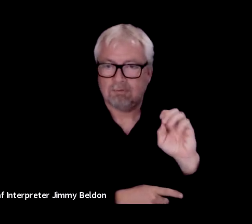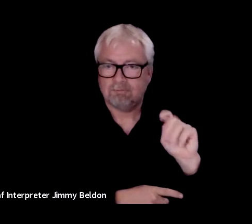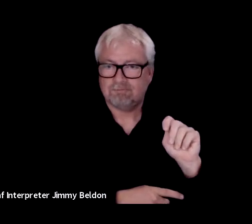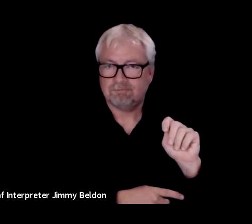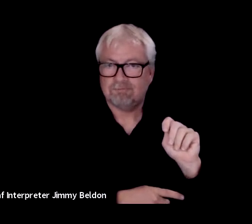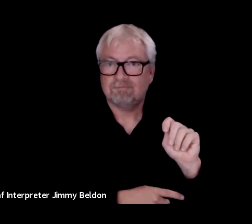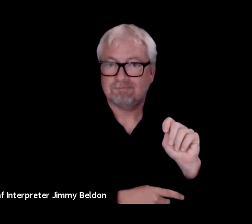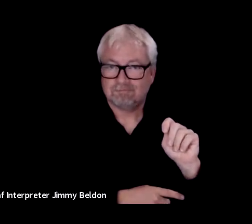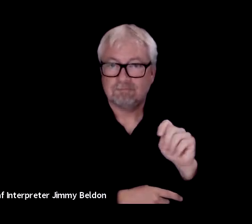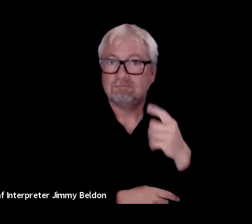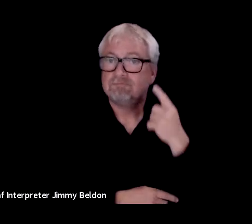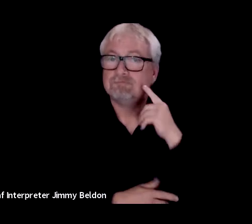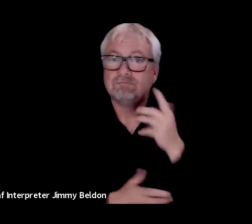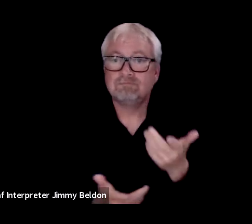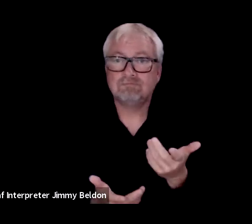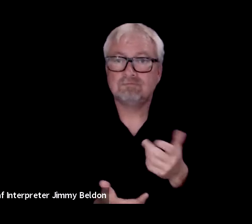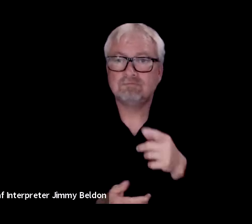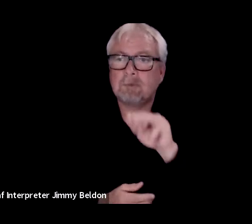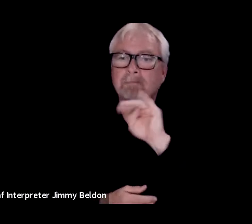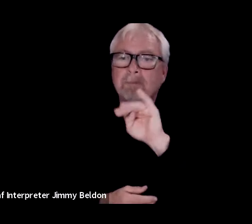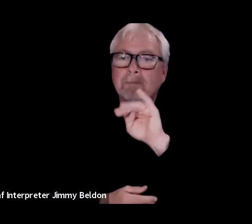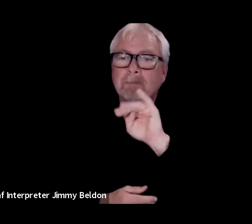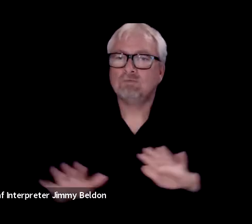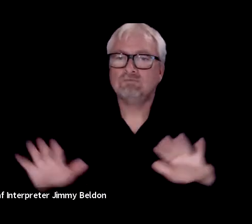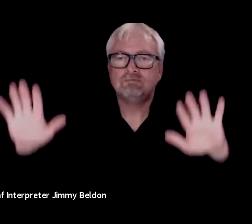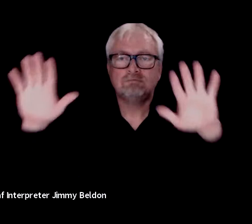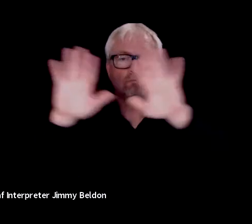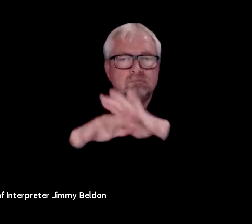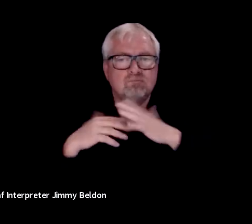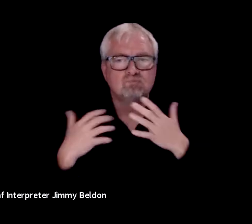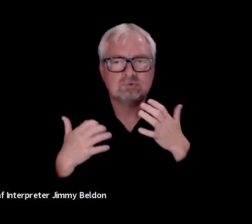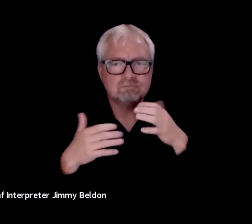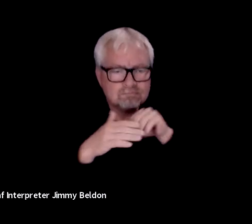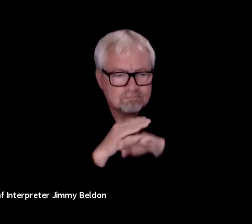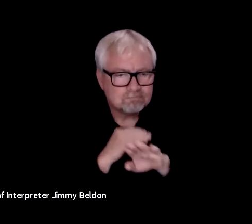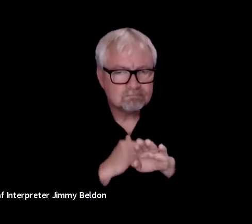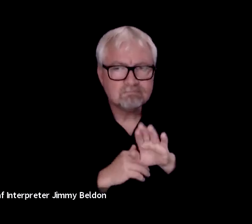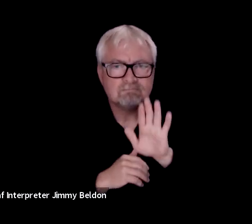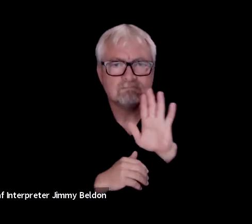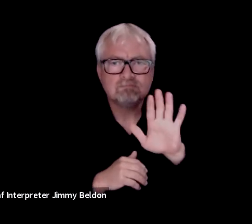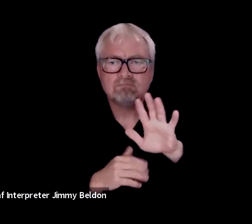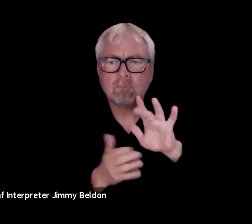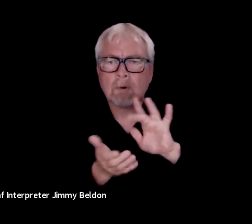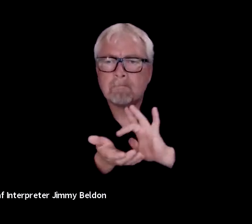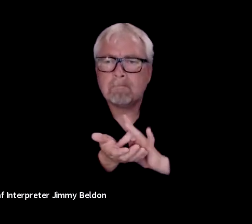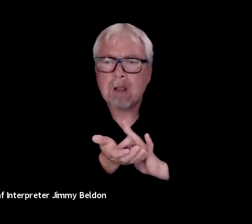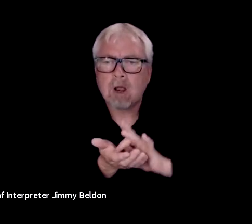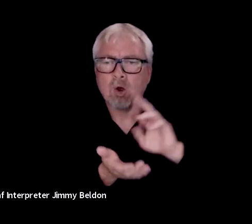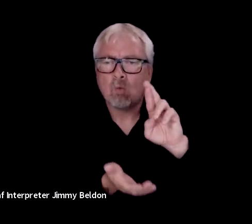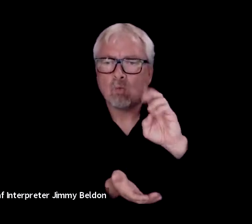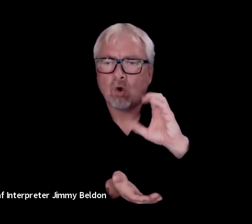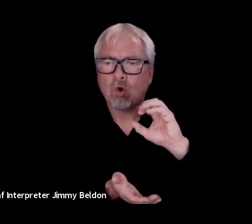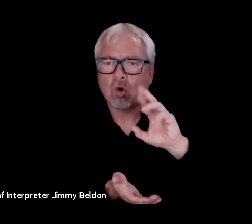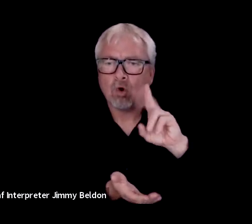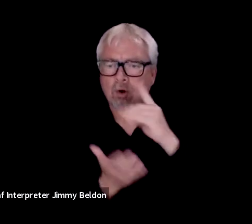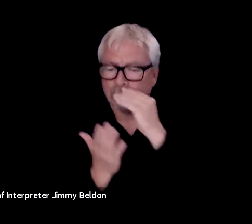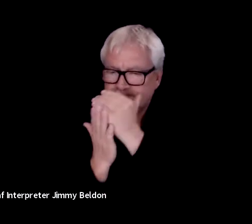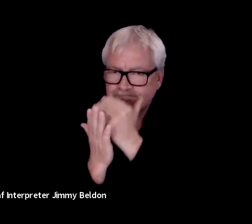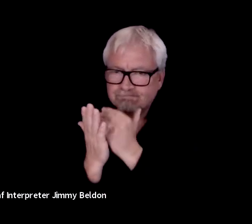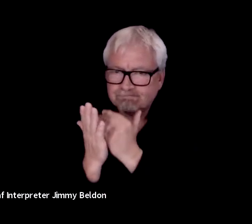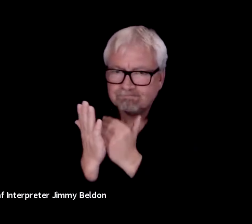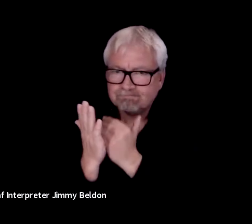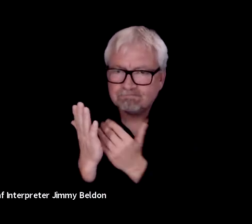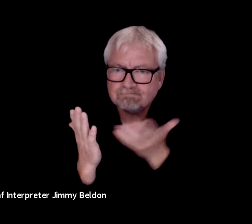other mobile devices. Docket enables residents who have a record, an immunization record in